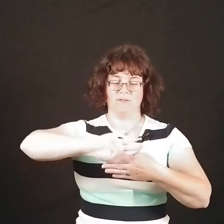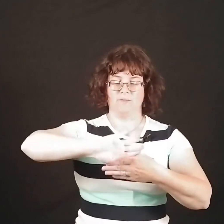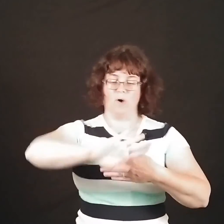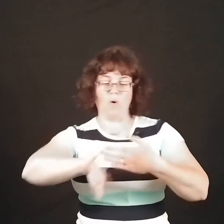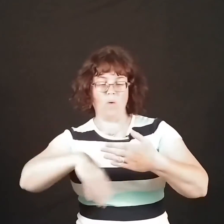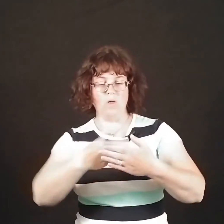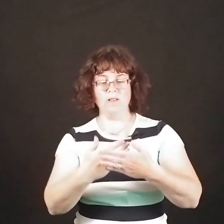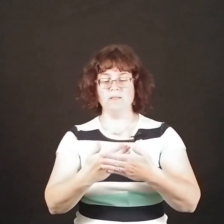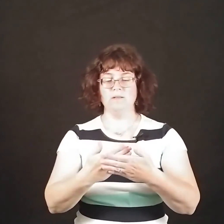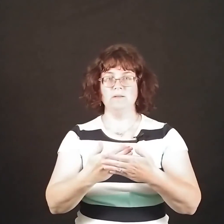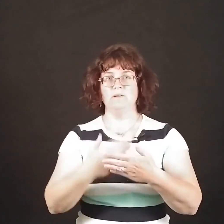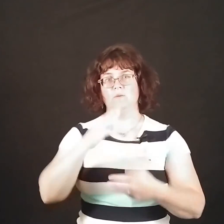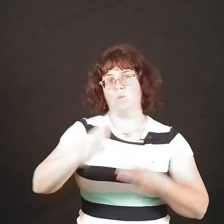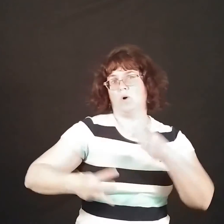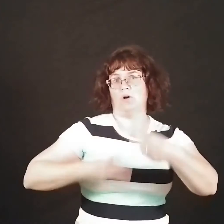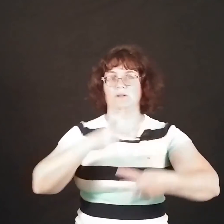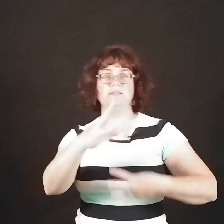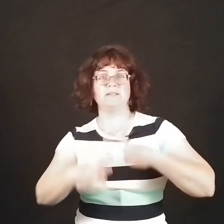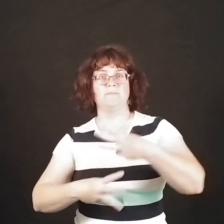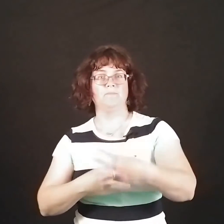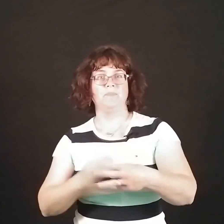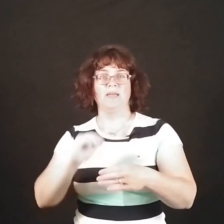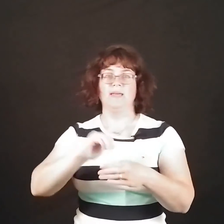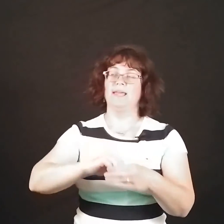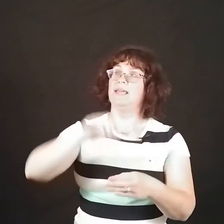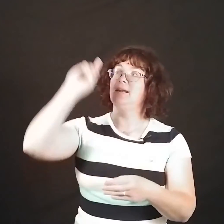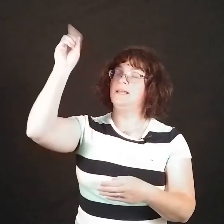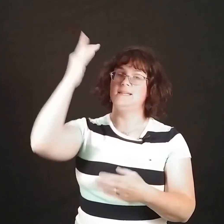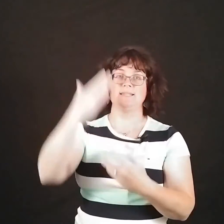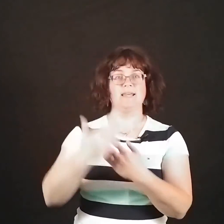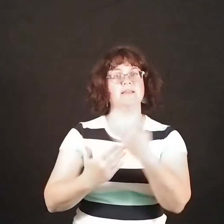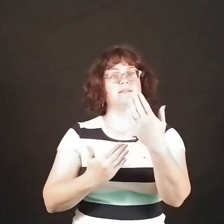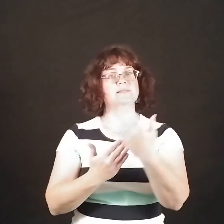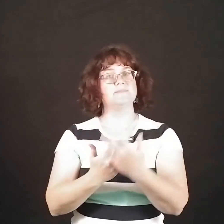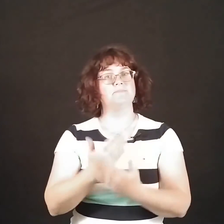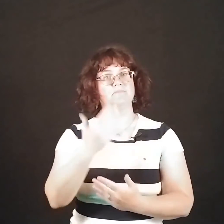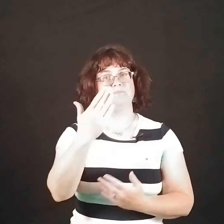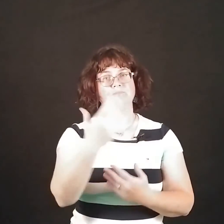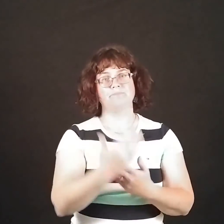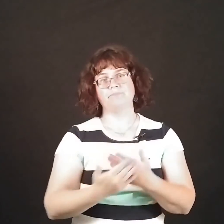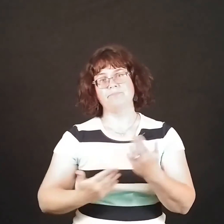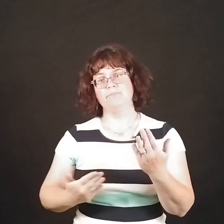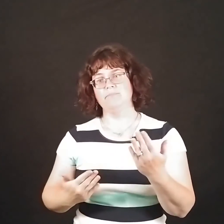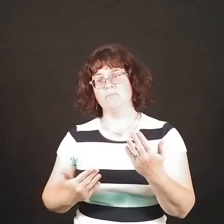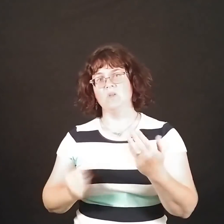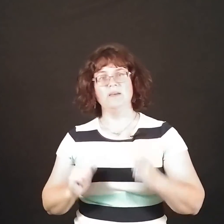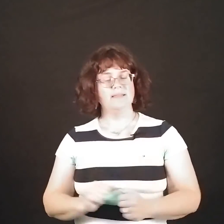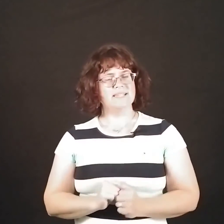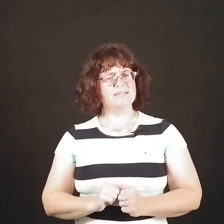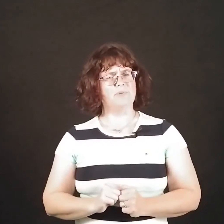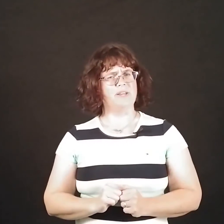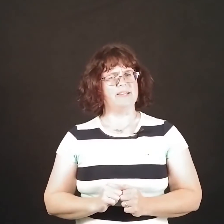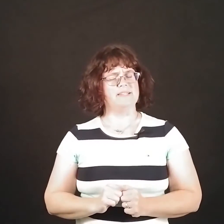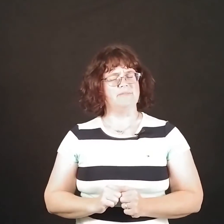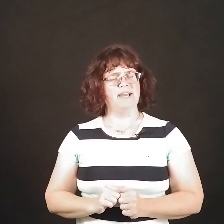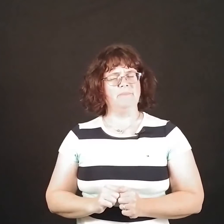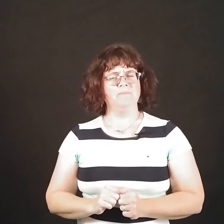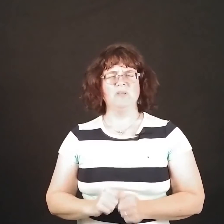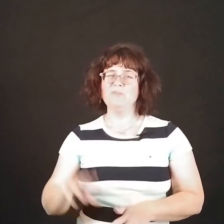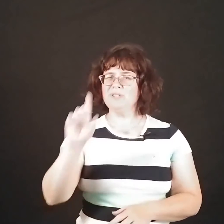the whole world in His hands. That's pretty easy, right? You only